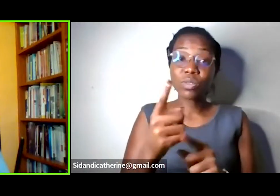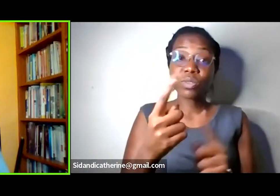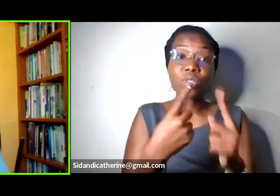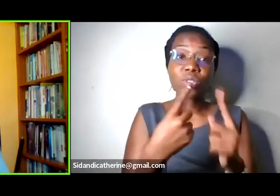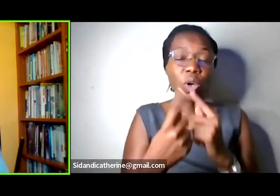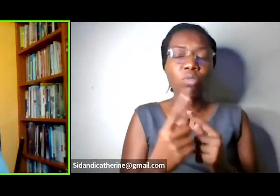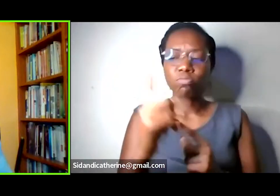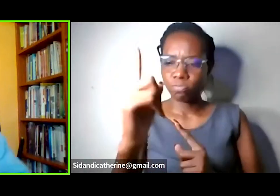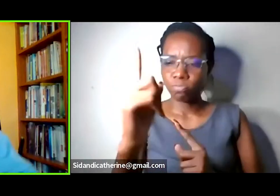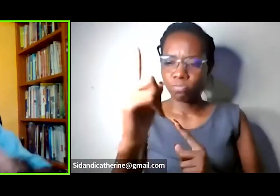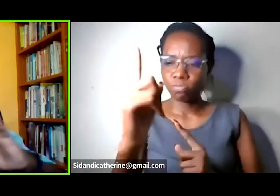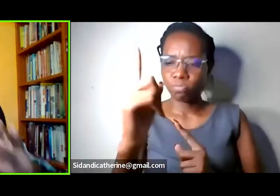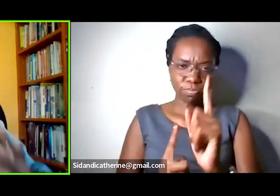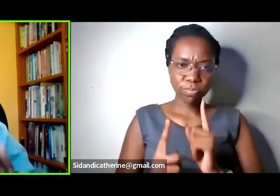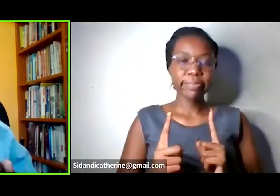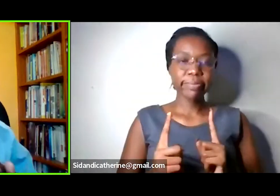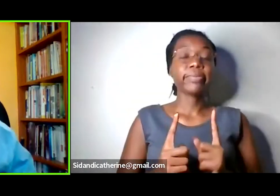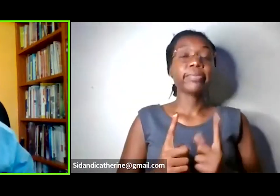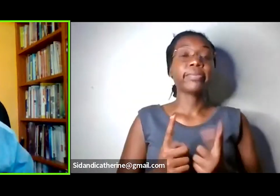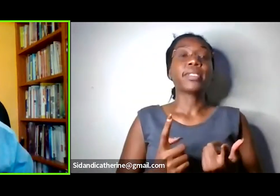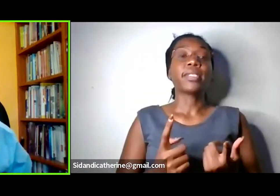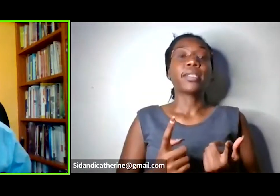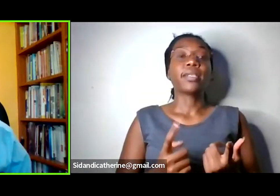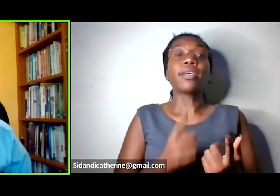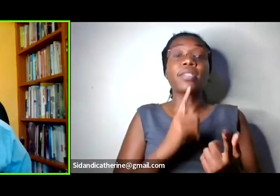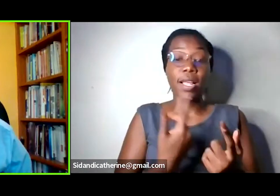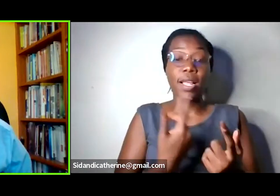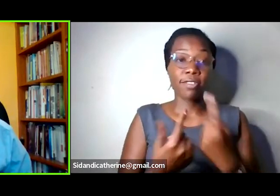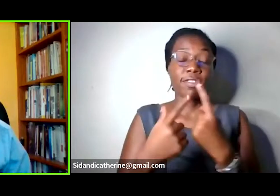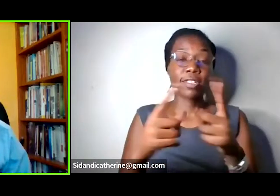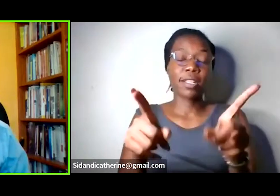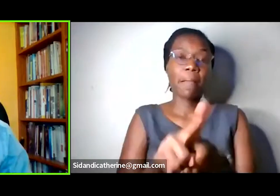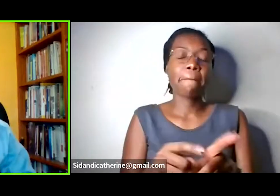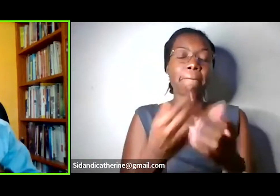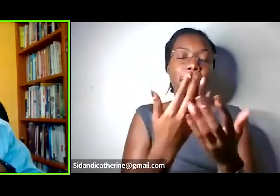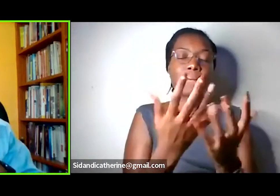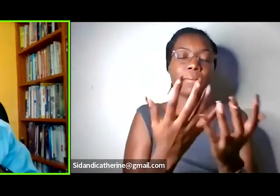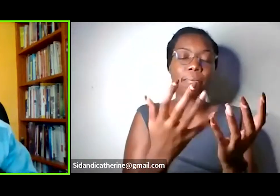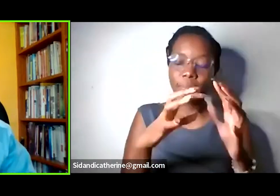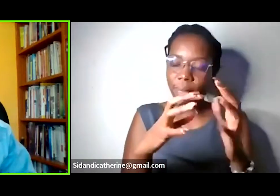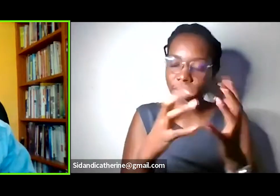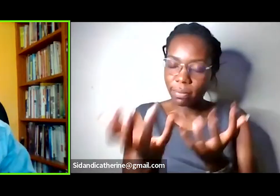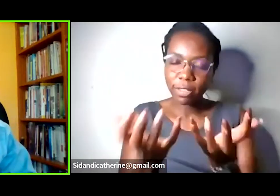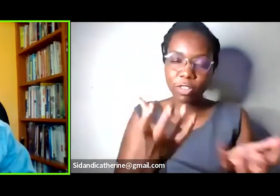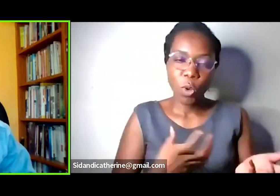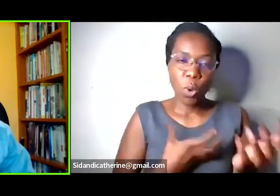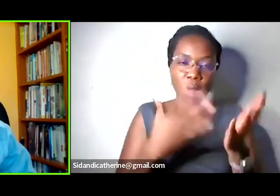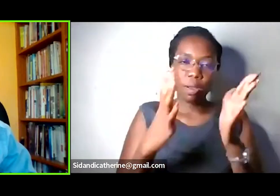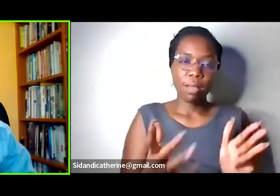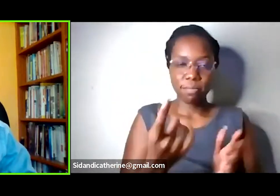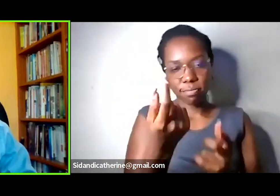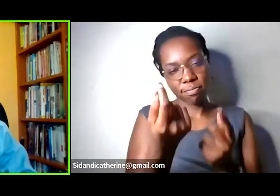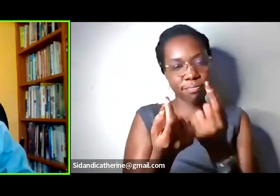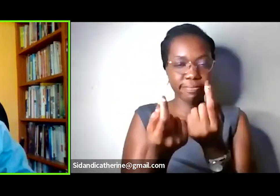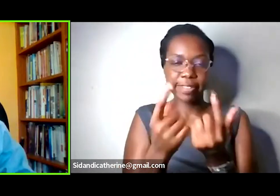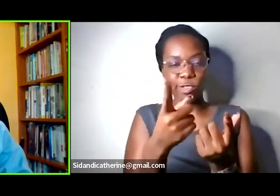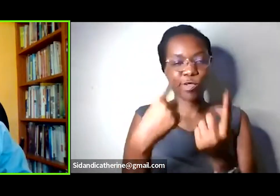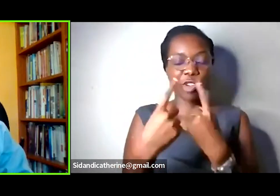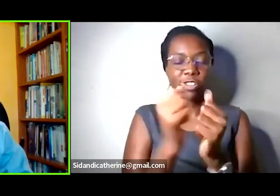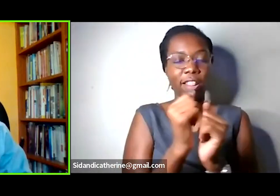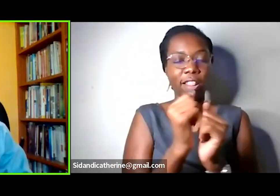loop. I'm able to keep my customers in the loop. I'm able to keep my prospects in the loop. And every time I have new products and